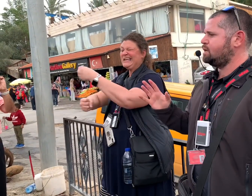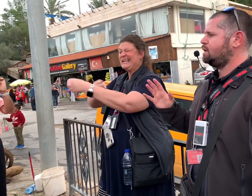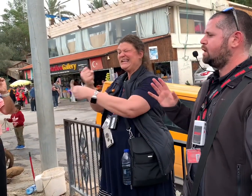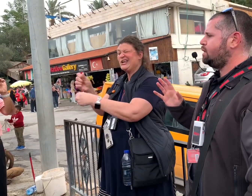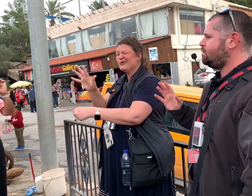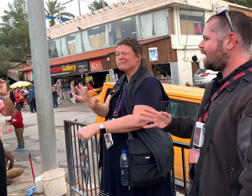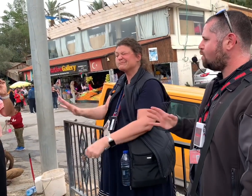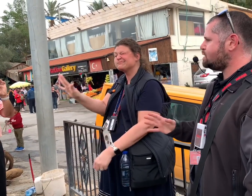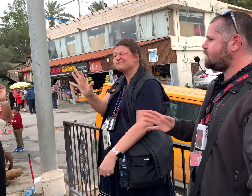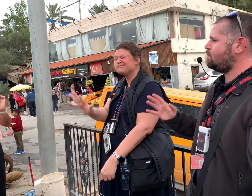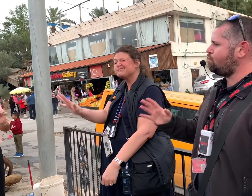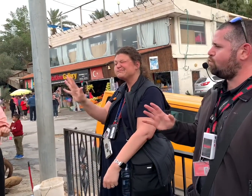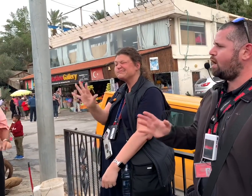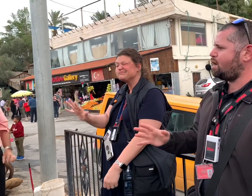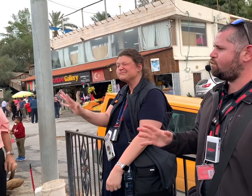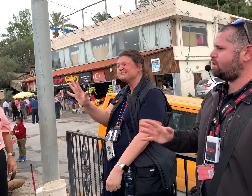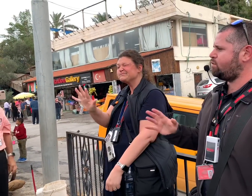less